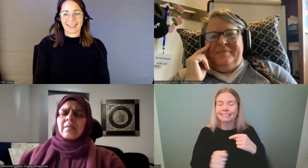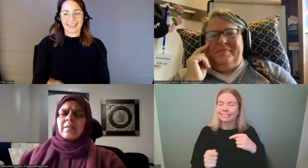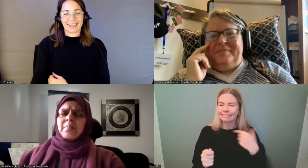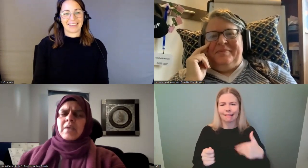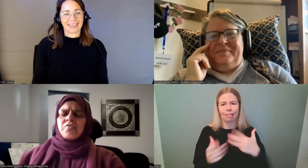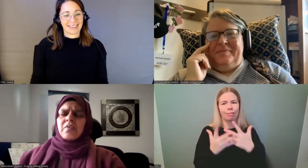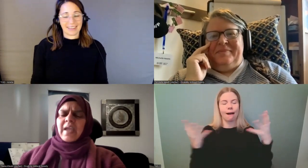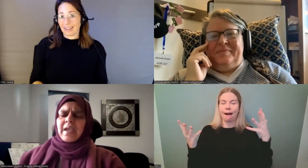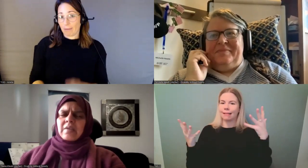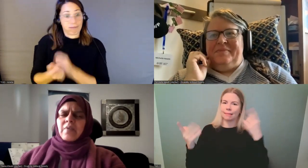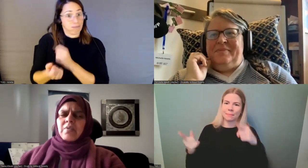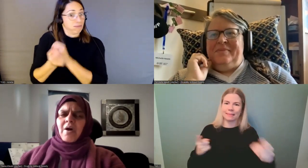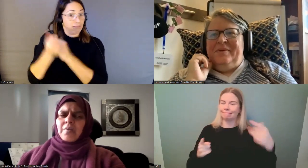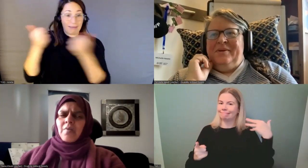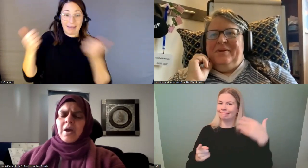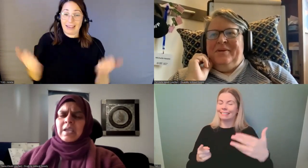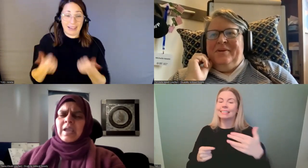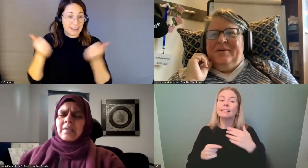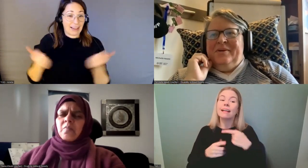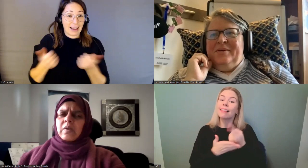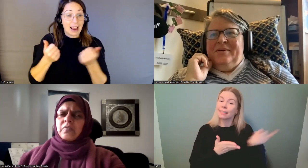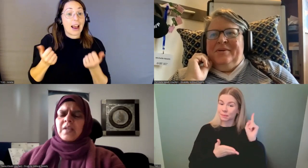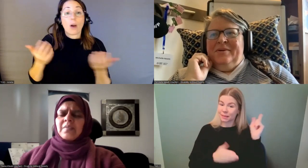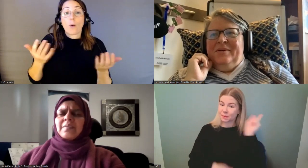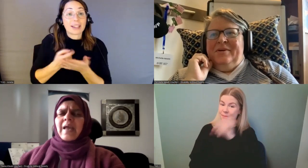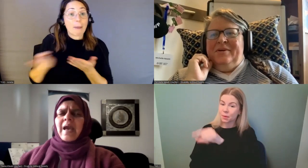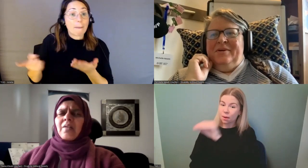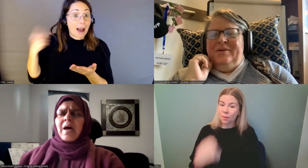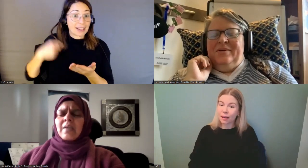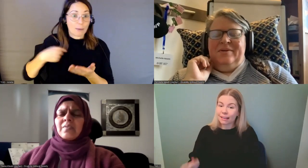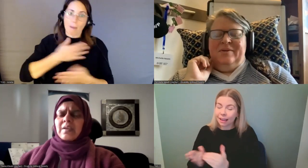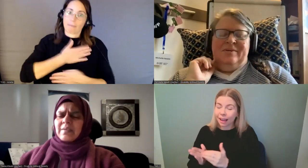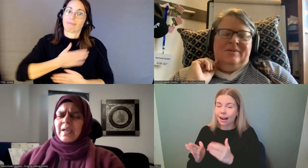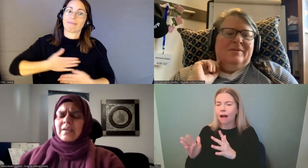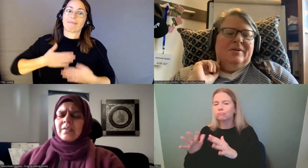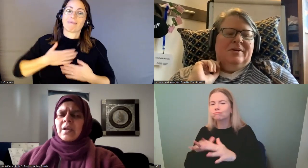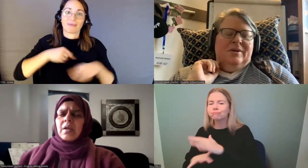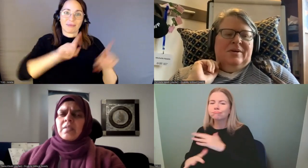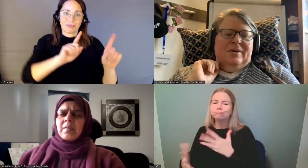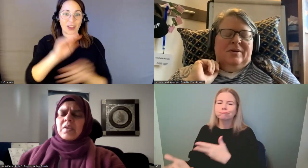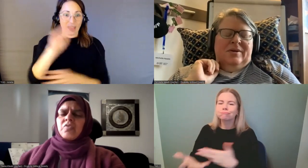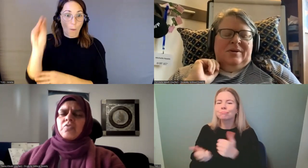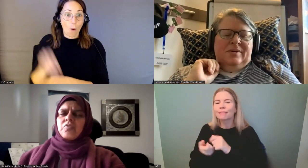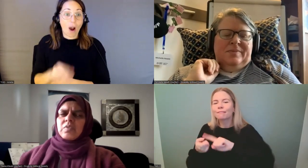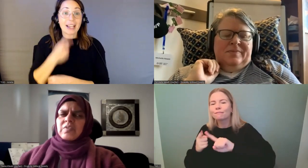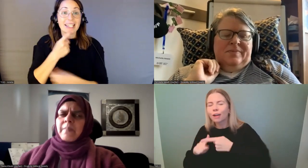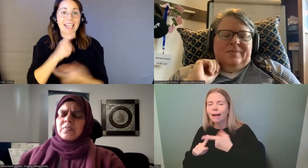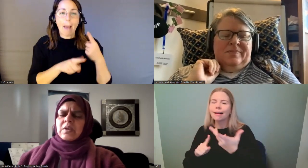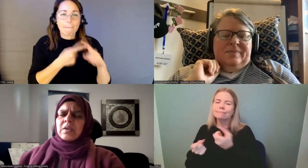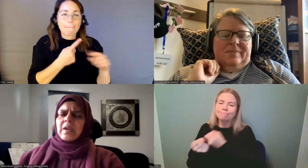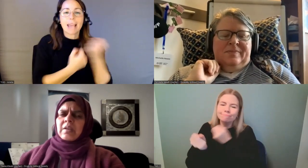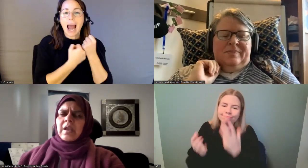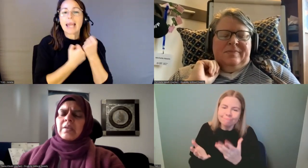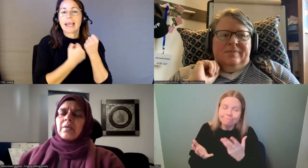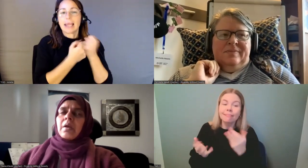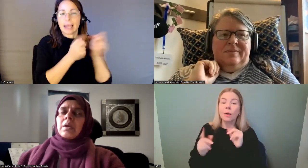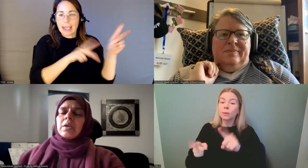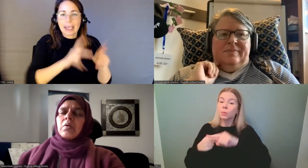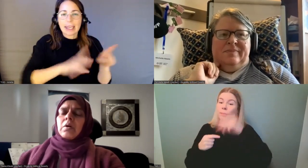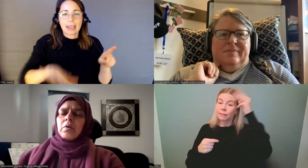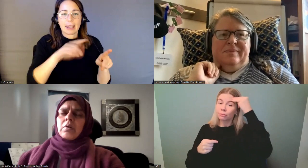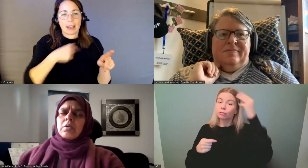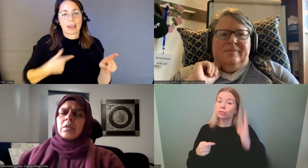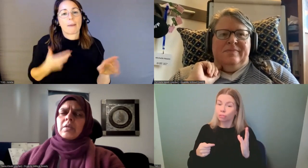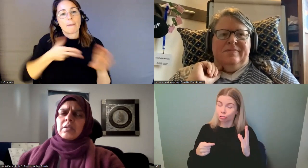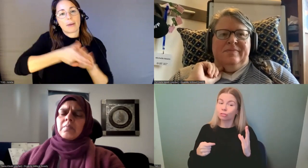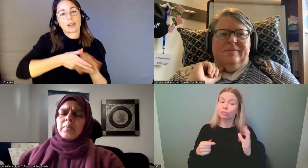had the pleasure of hanging around Ottawa again with friends and allies, and attended the minister's reception, and you